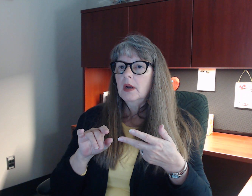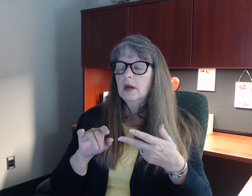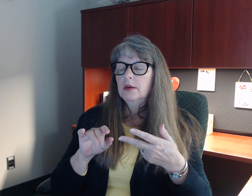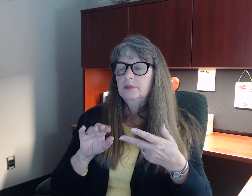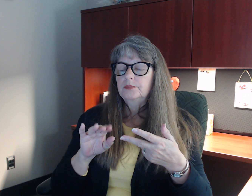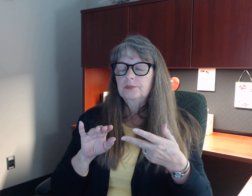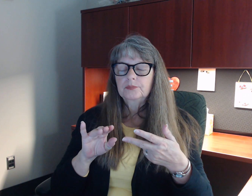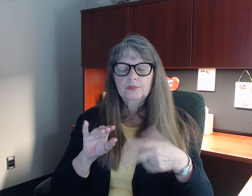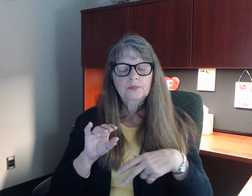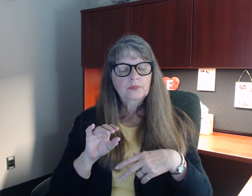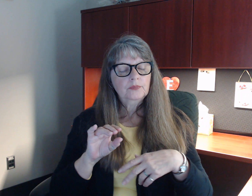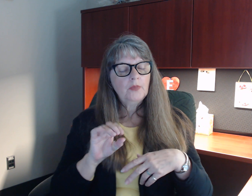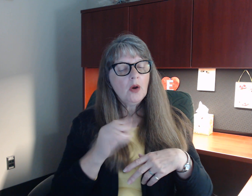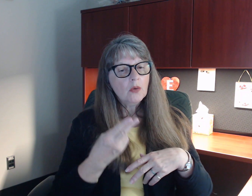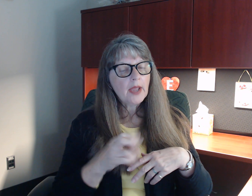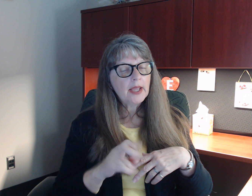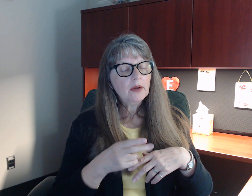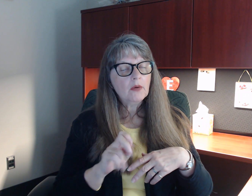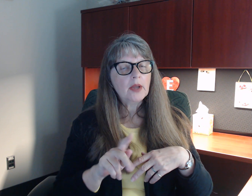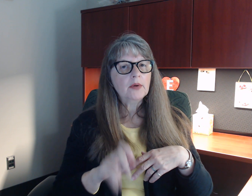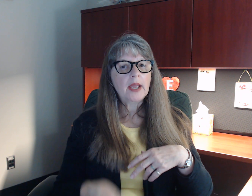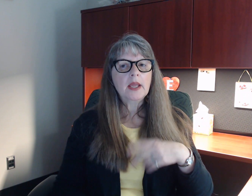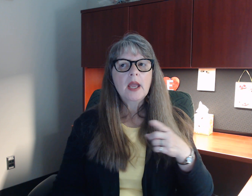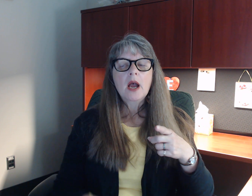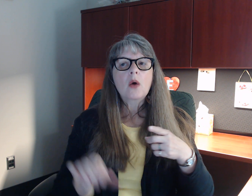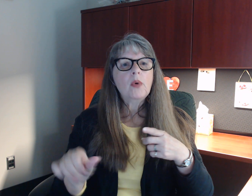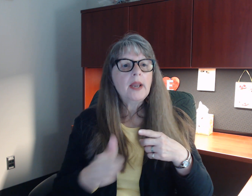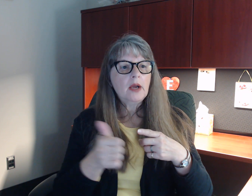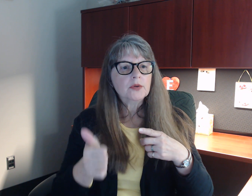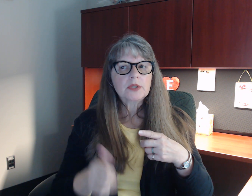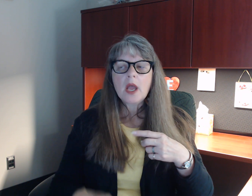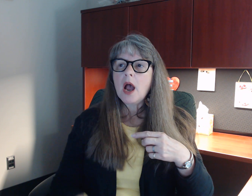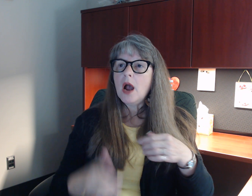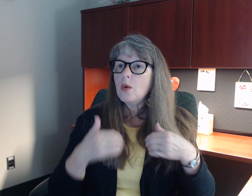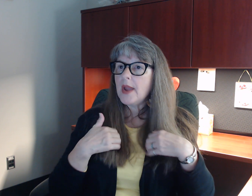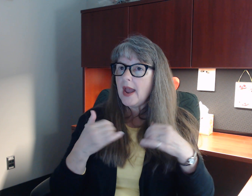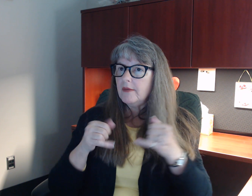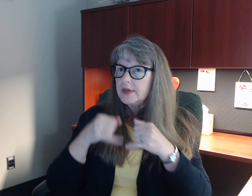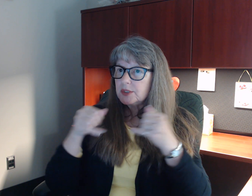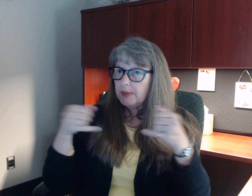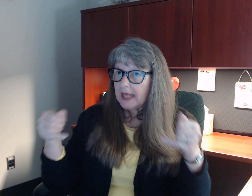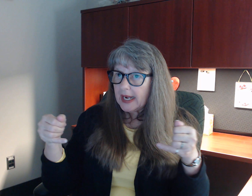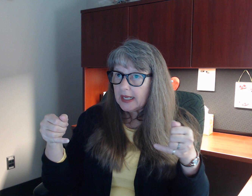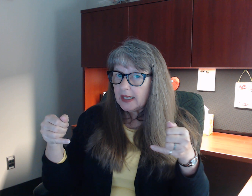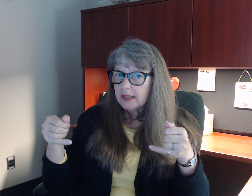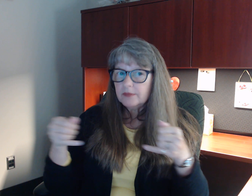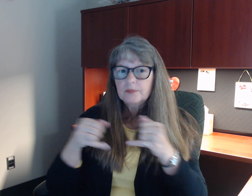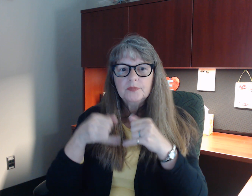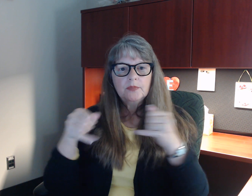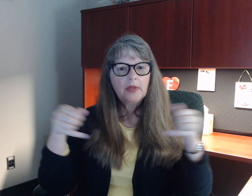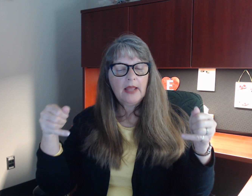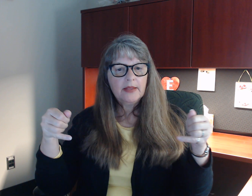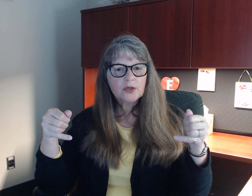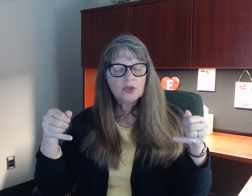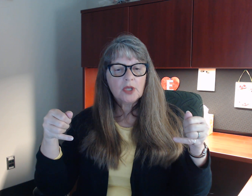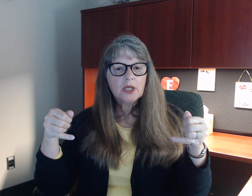Um, oh, okay. What else? Oh, we have spaghetti. And this is the